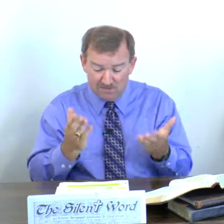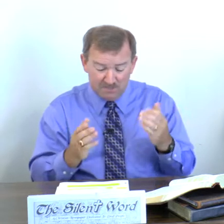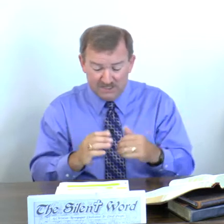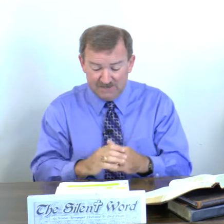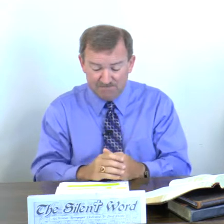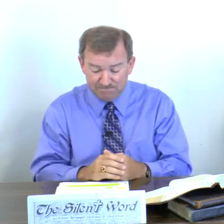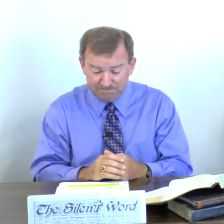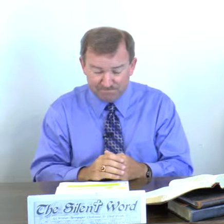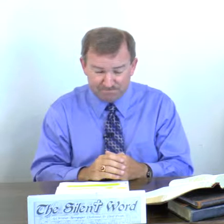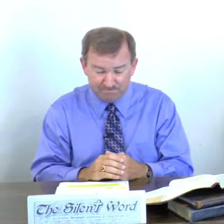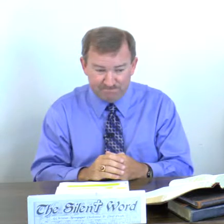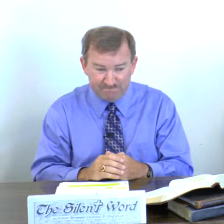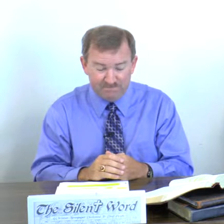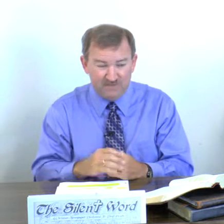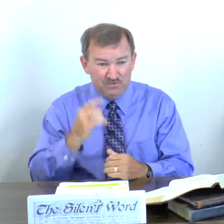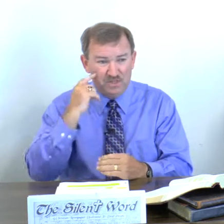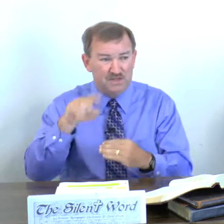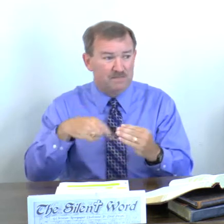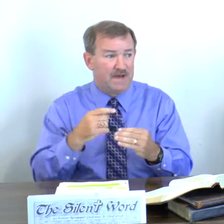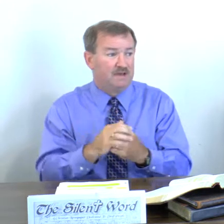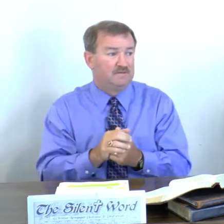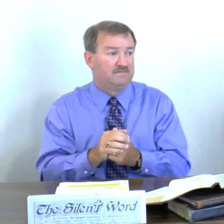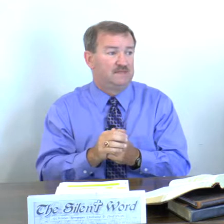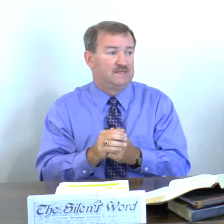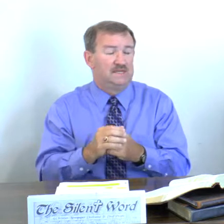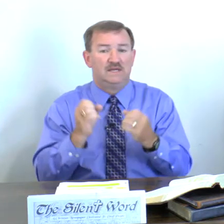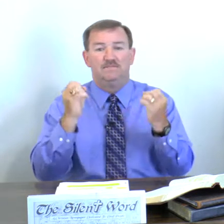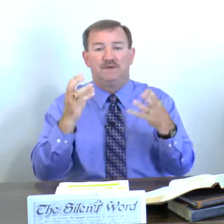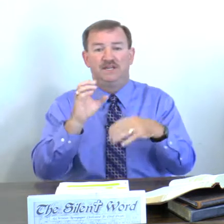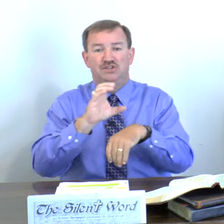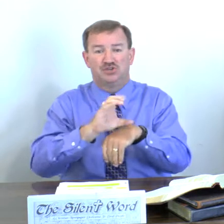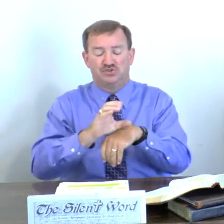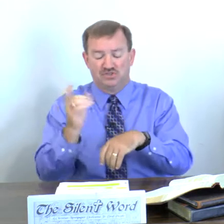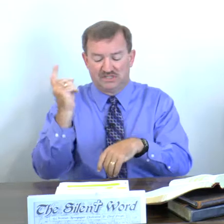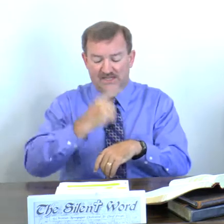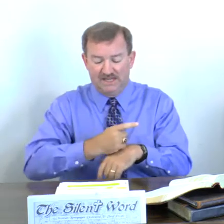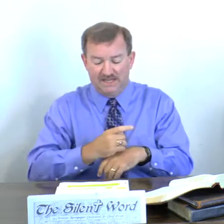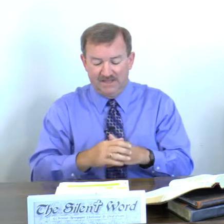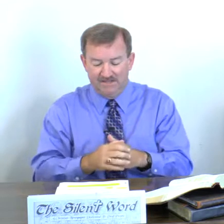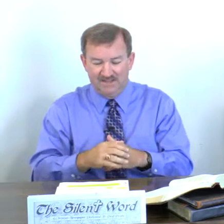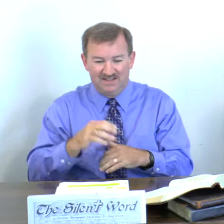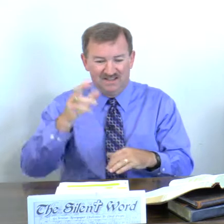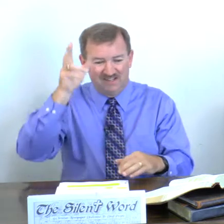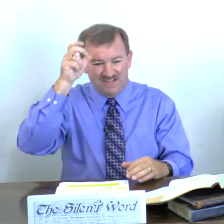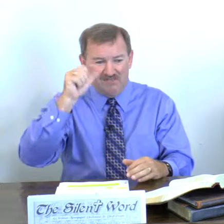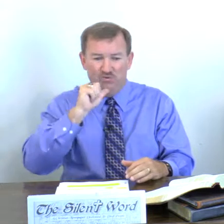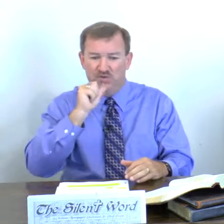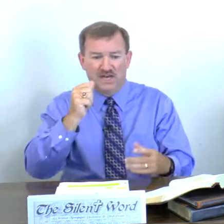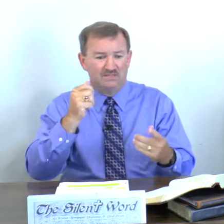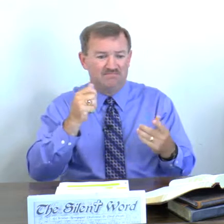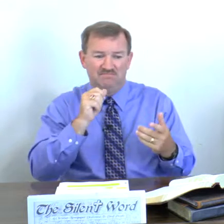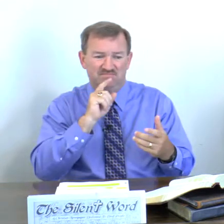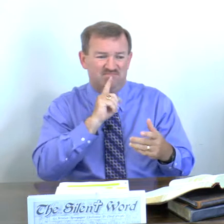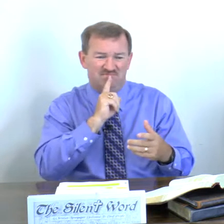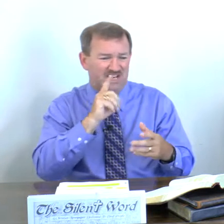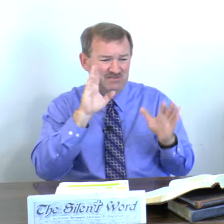Probably, if you think about many churches today, the devil would not even